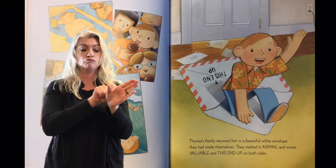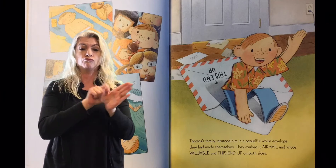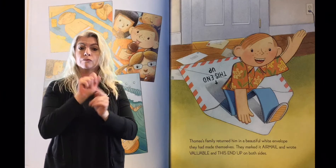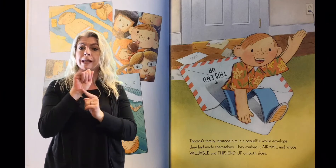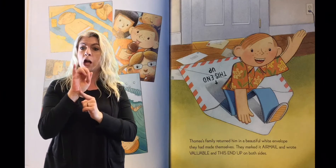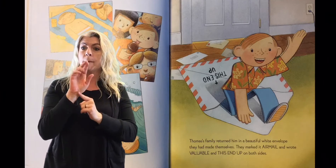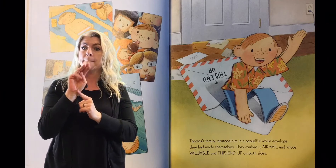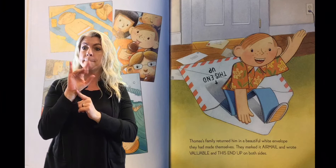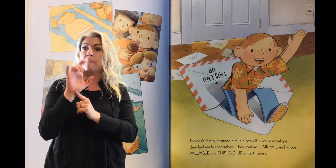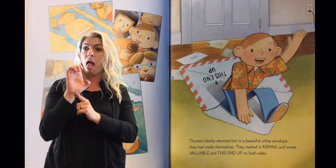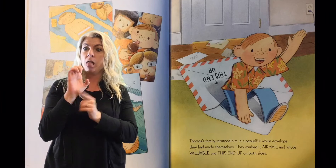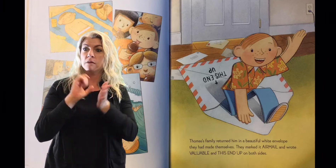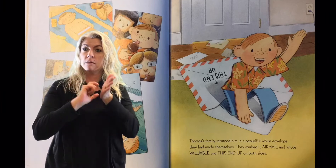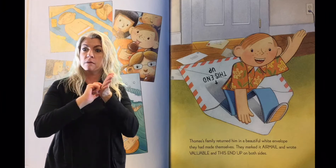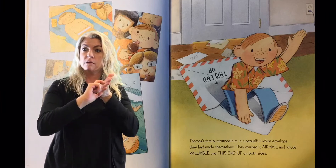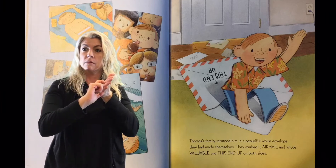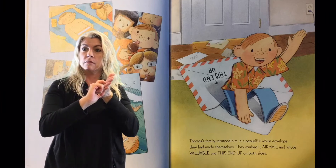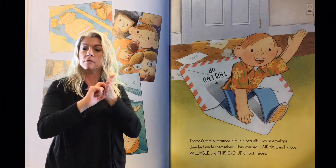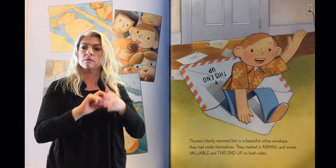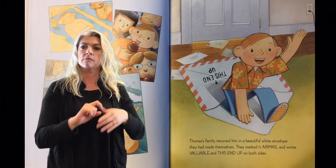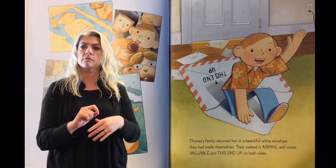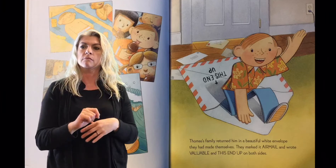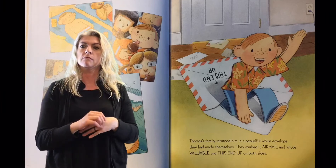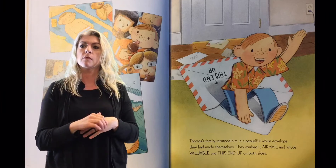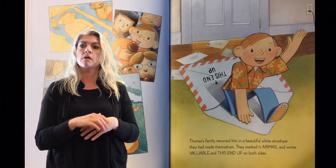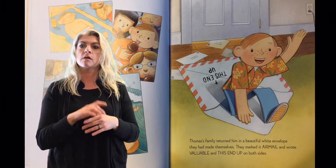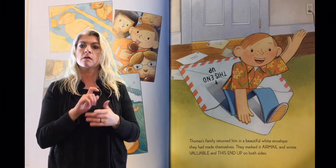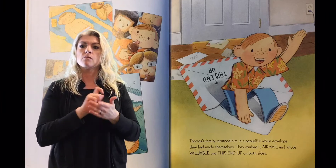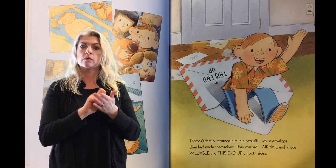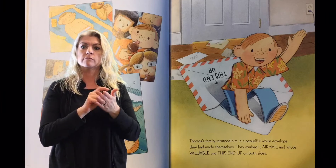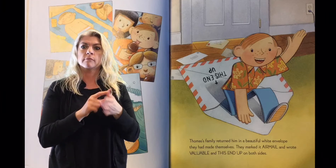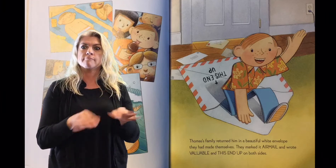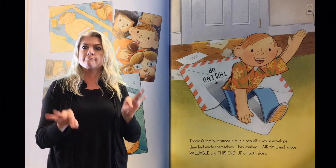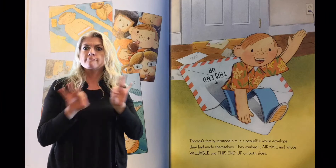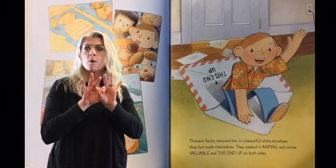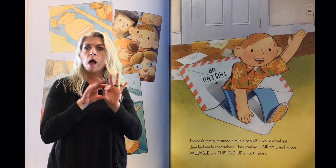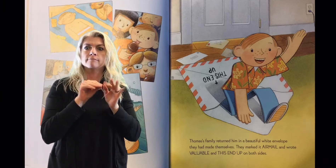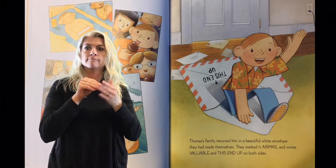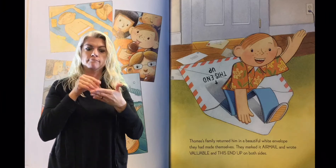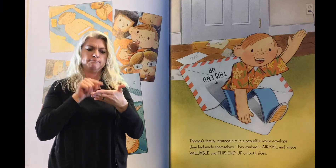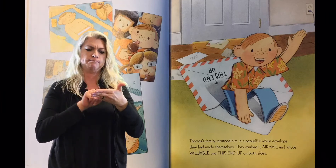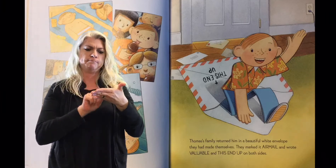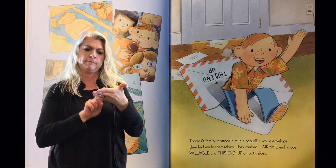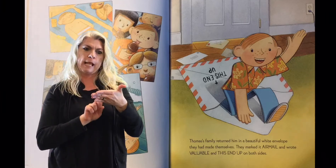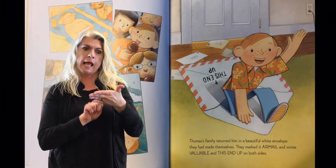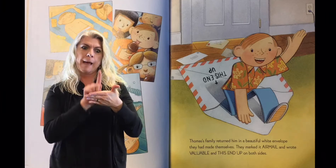wrote "valuable" and "this end up" on both sides.